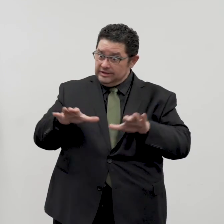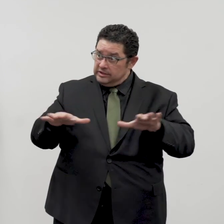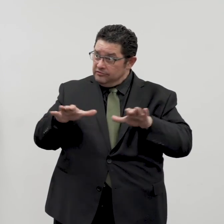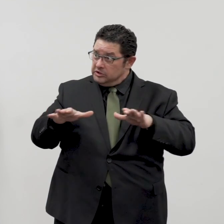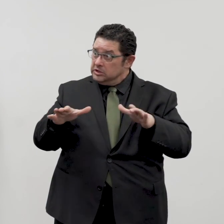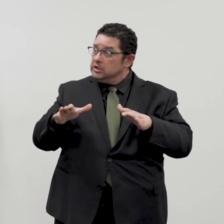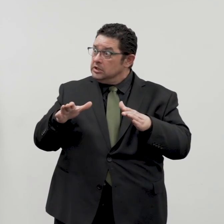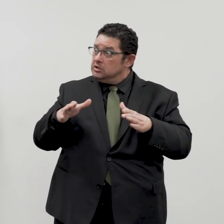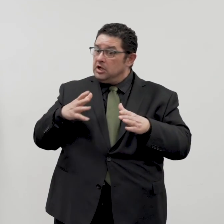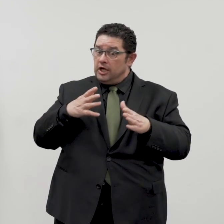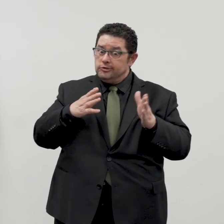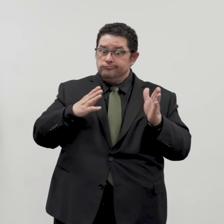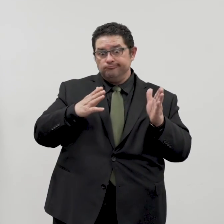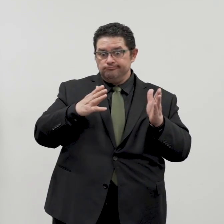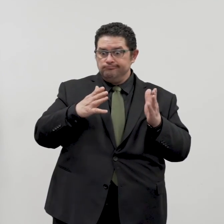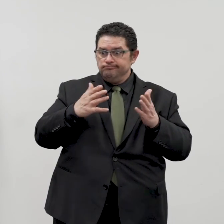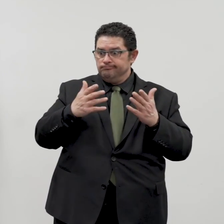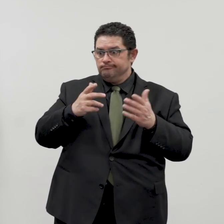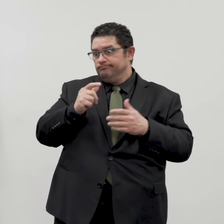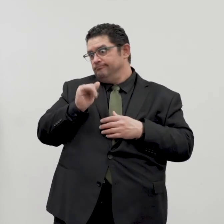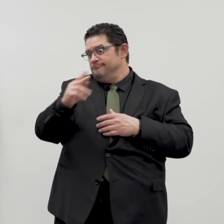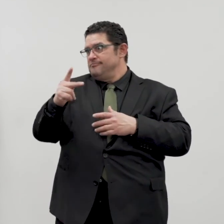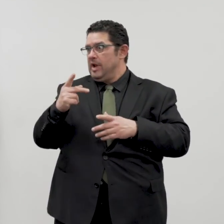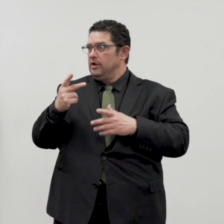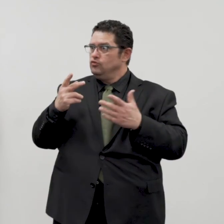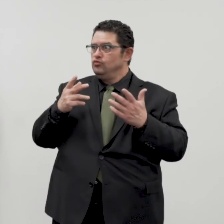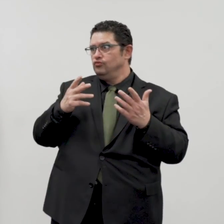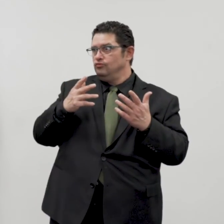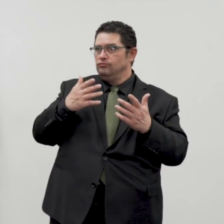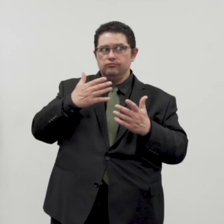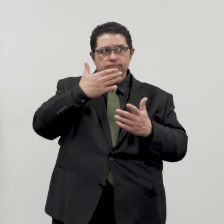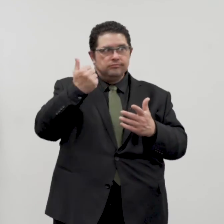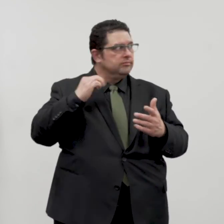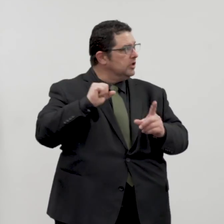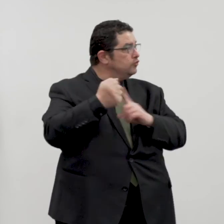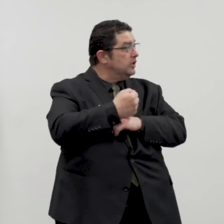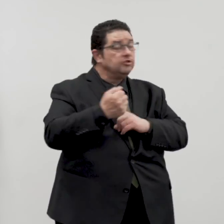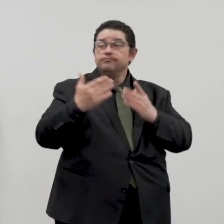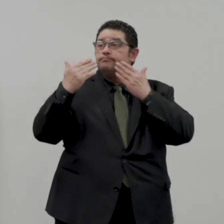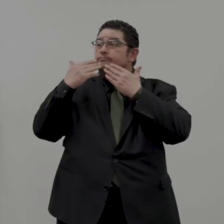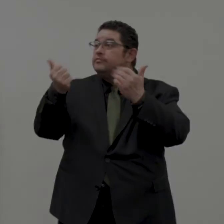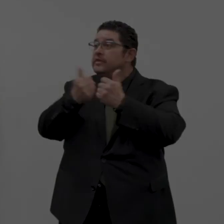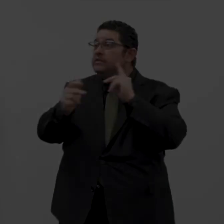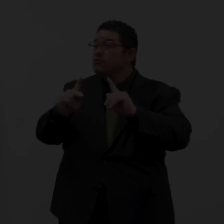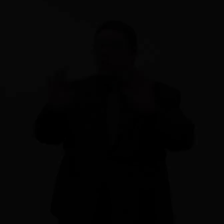and get us back on track. Thanks, everyone. Thank you.